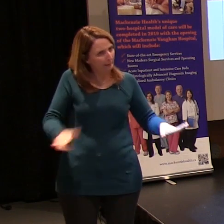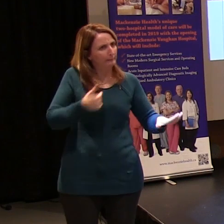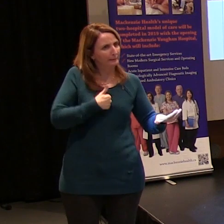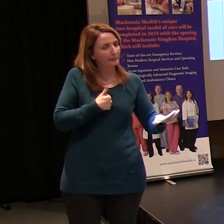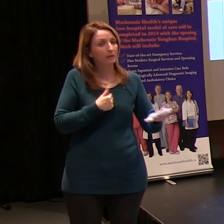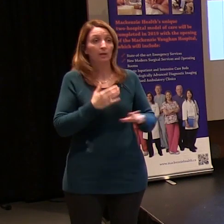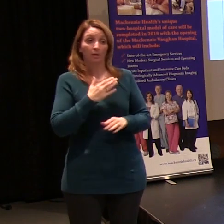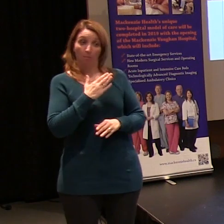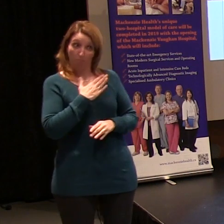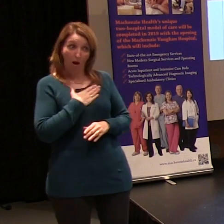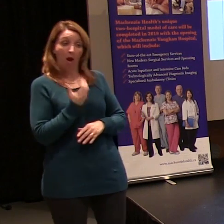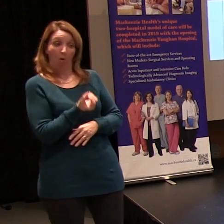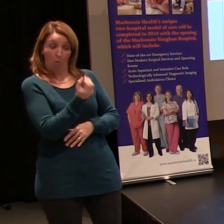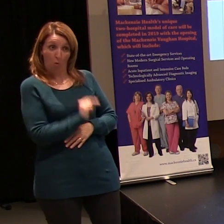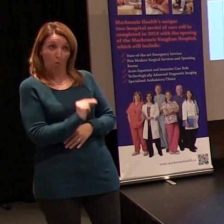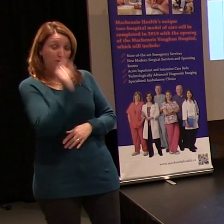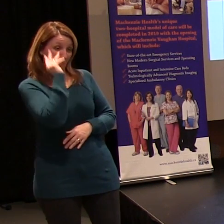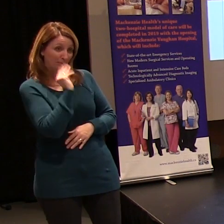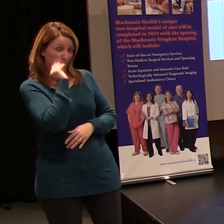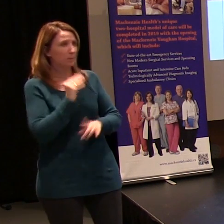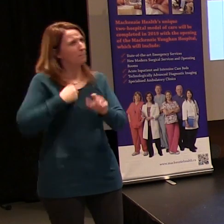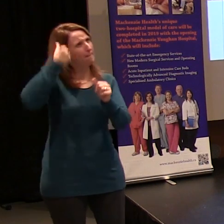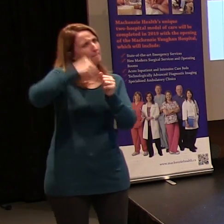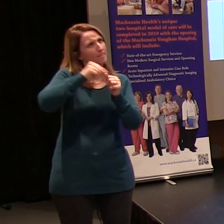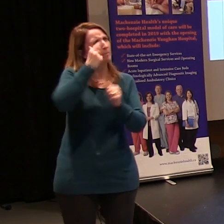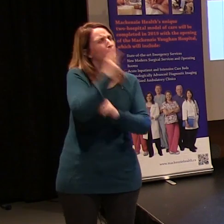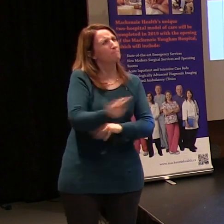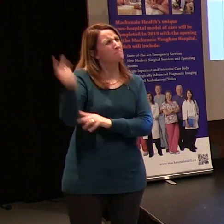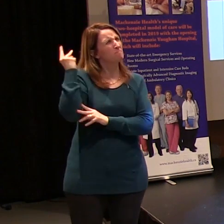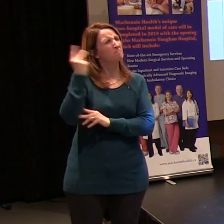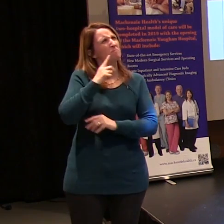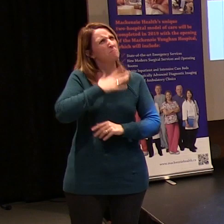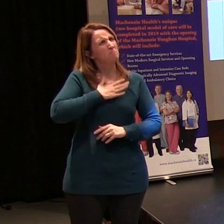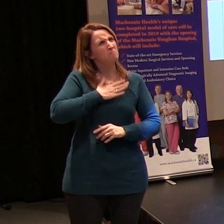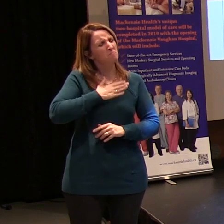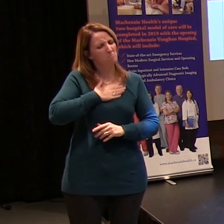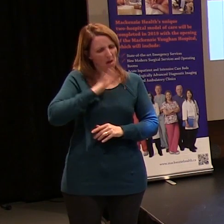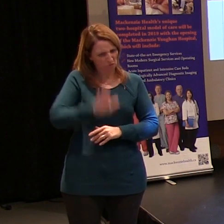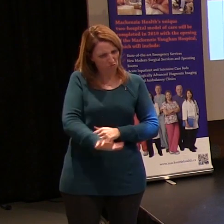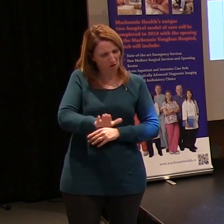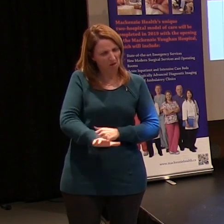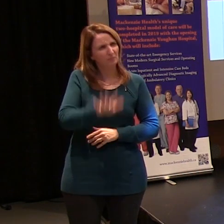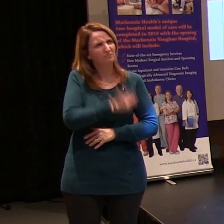personal story is when my child was 10 years or 9 years old, it's many years